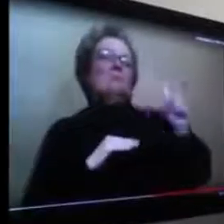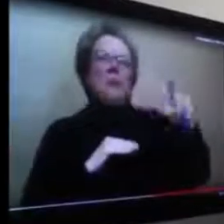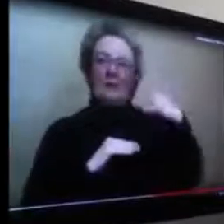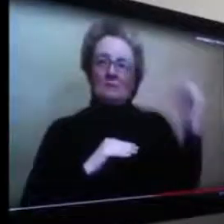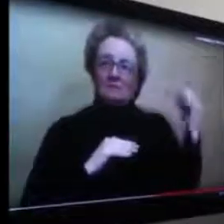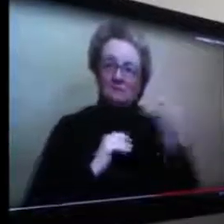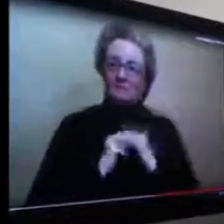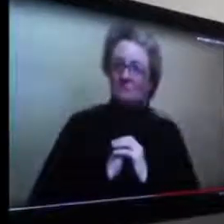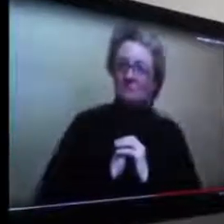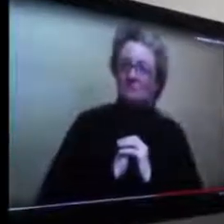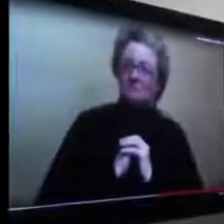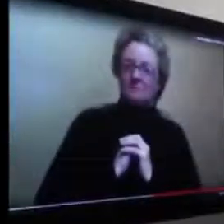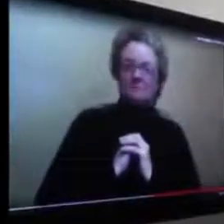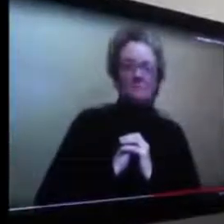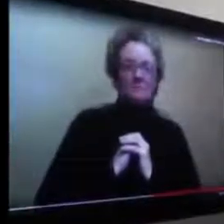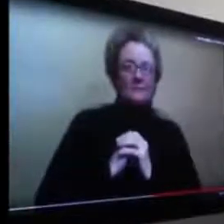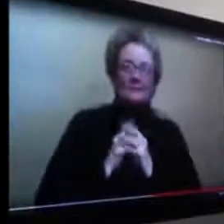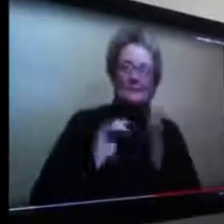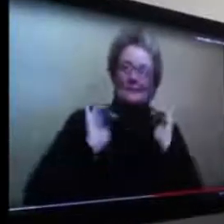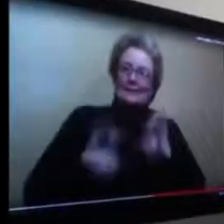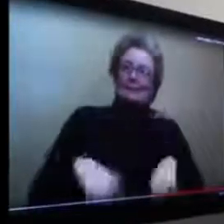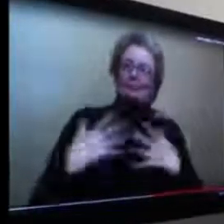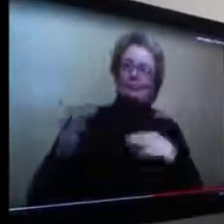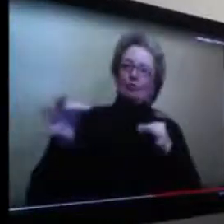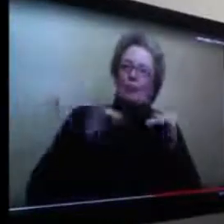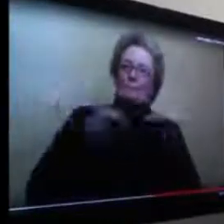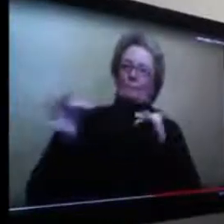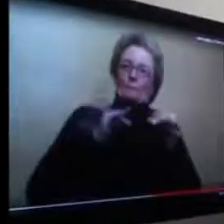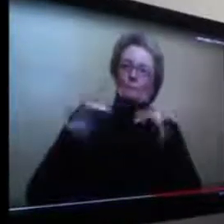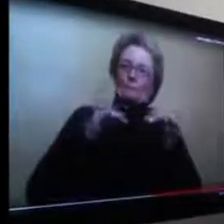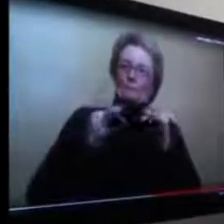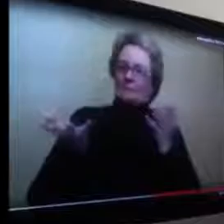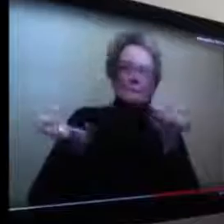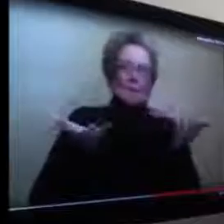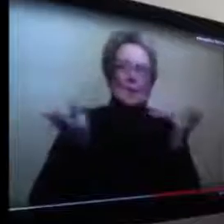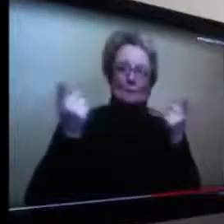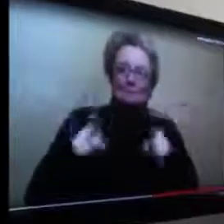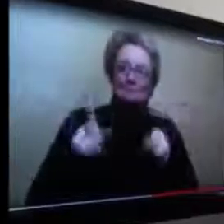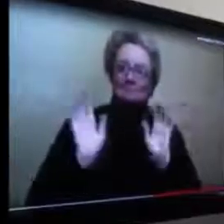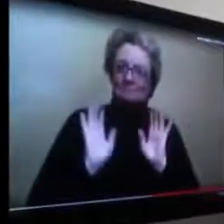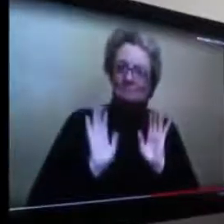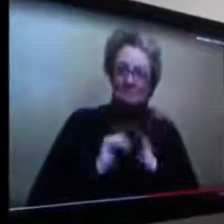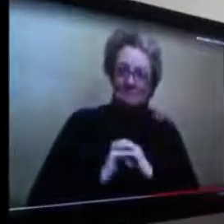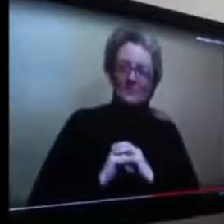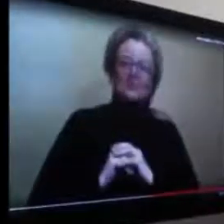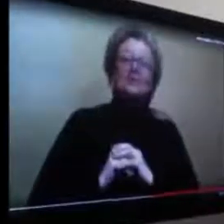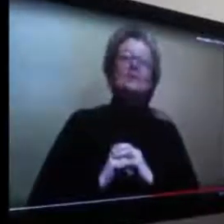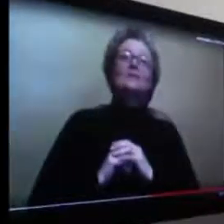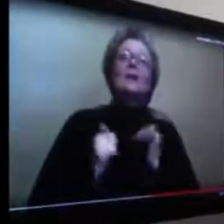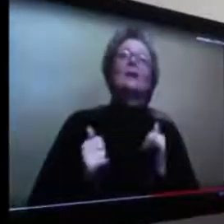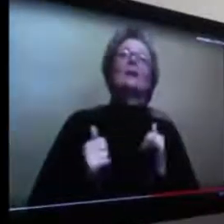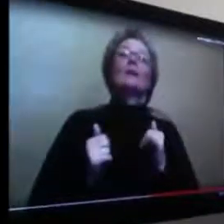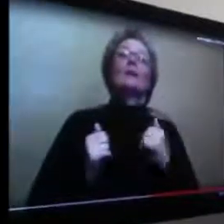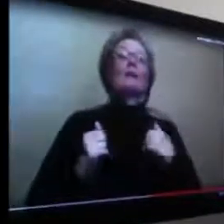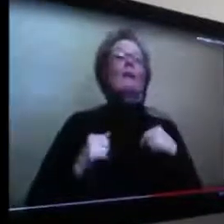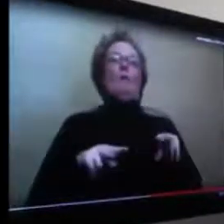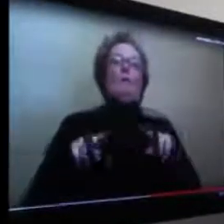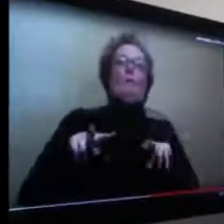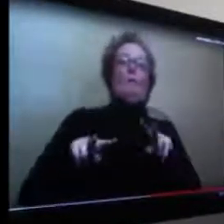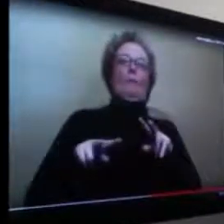aback. And then they left. Okay, so that would be a situation that's described. No emotional words are used during that